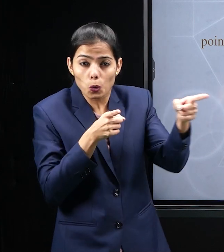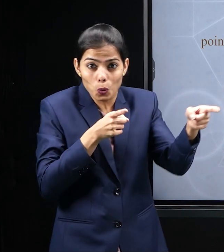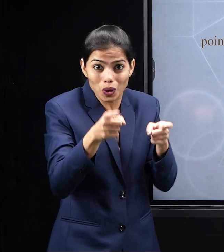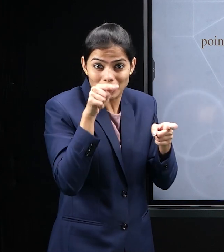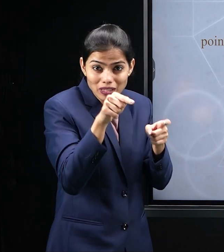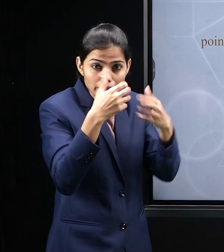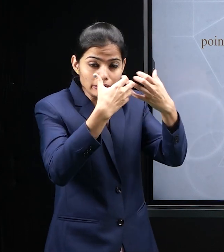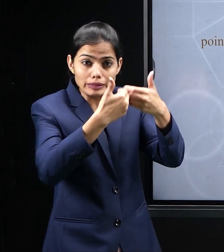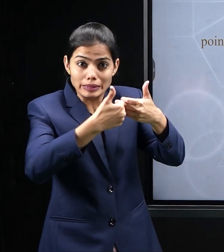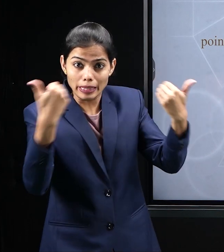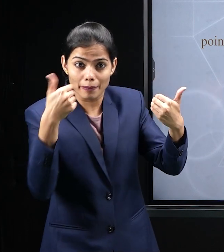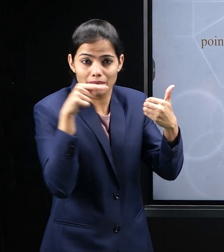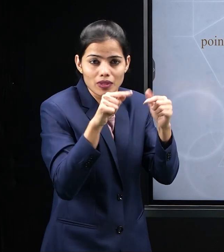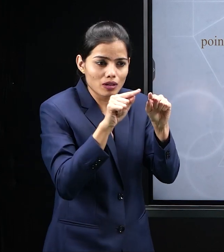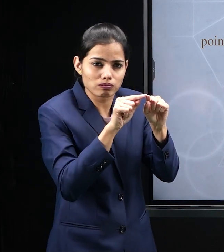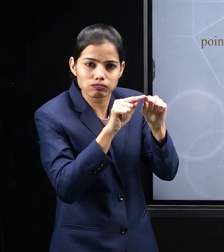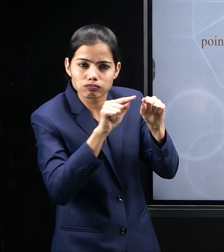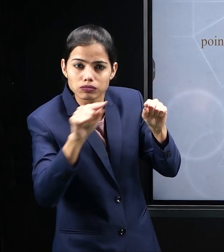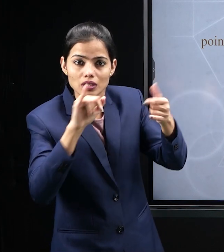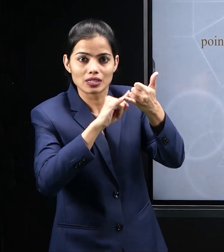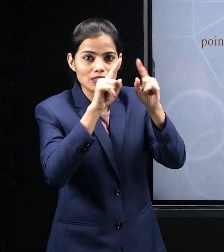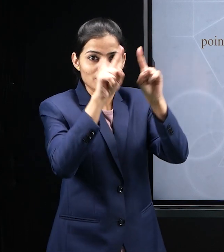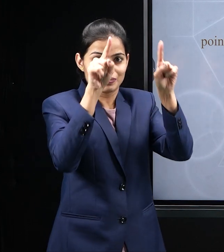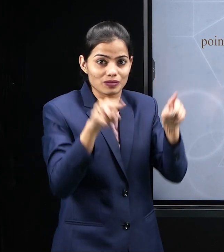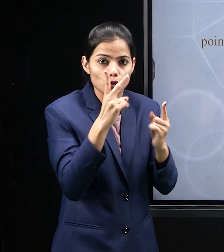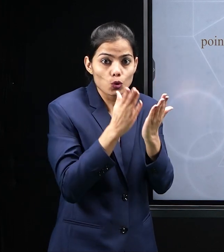that divides the line segment into two equal parts.